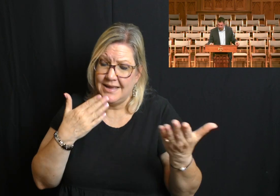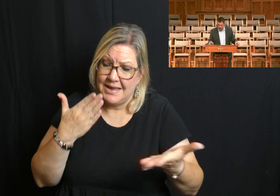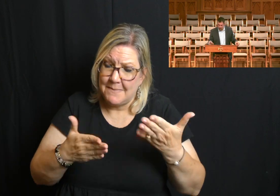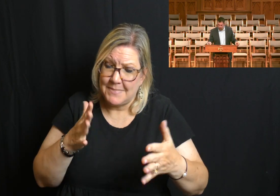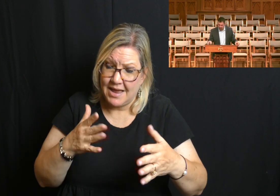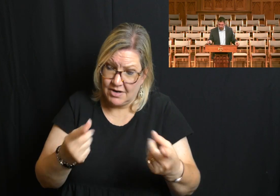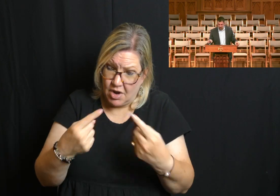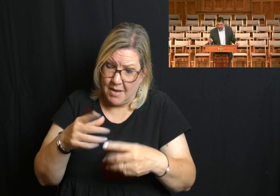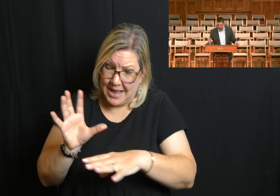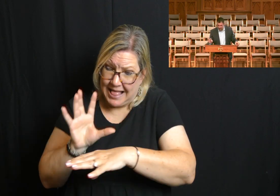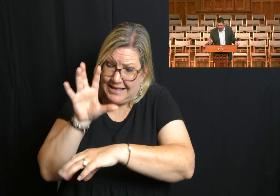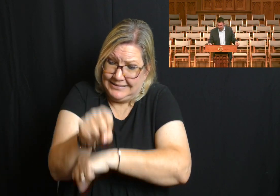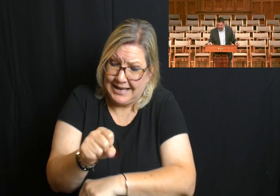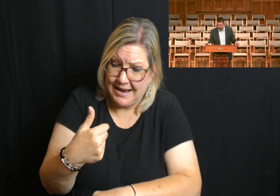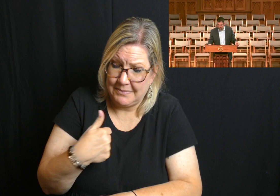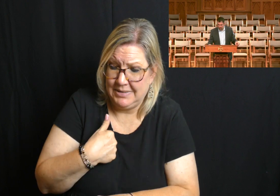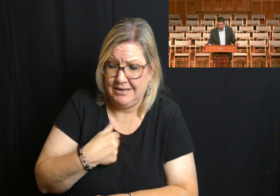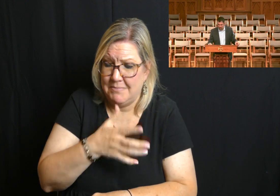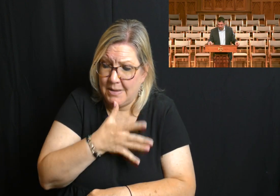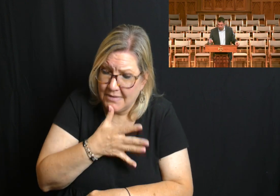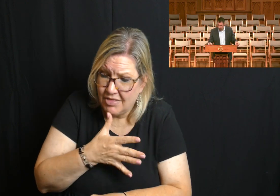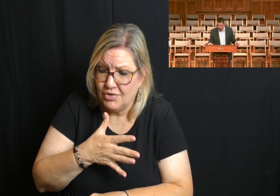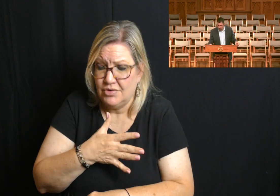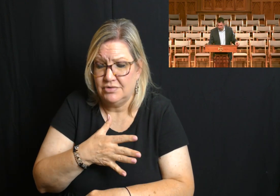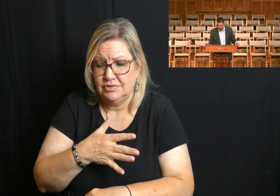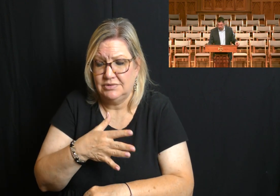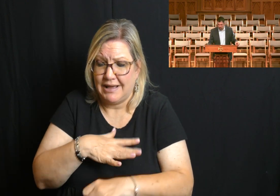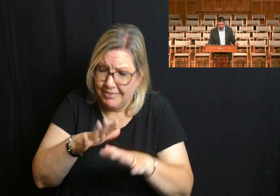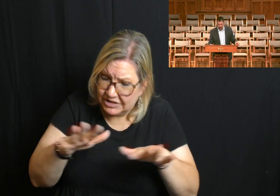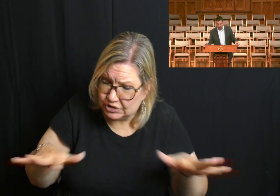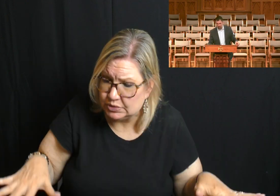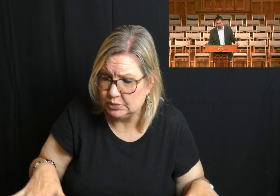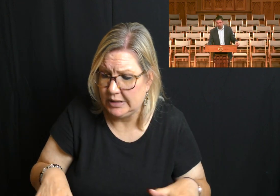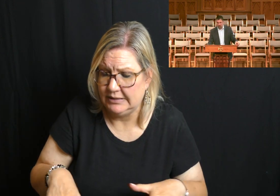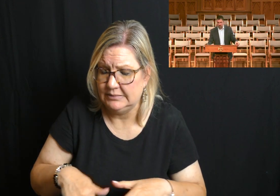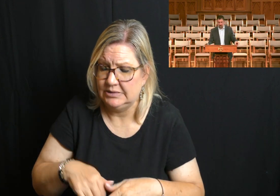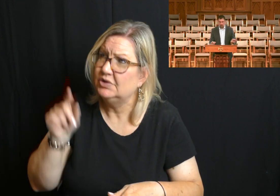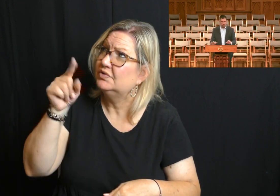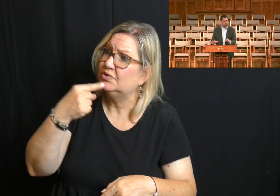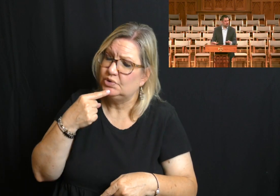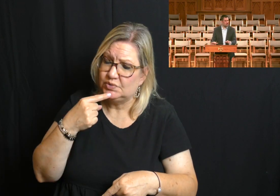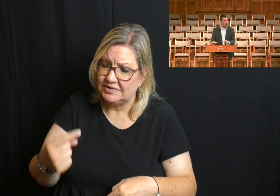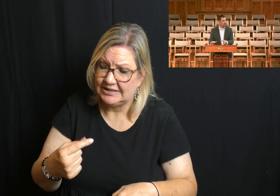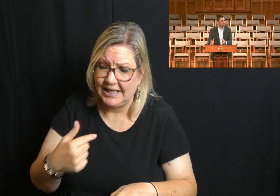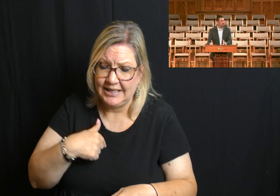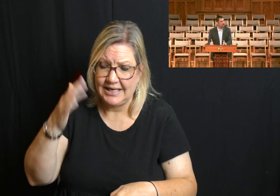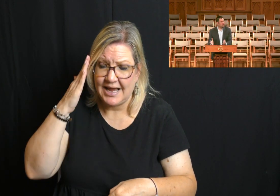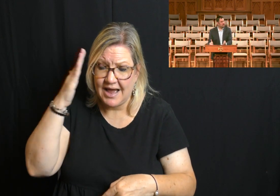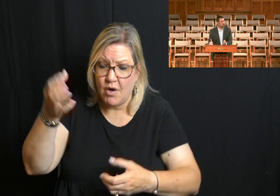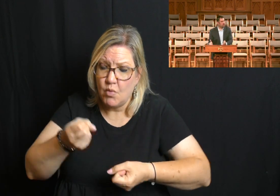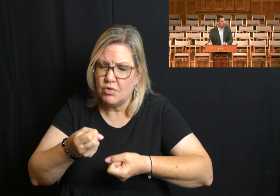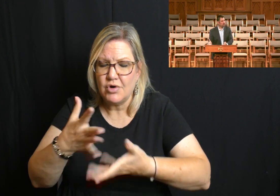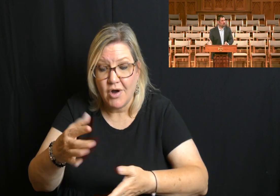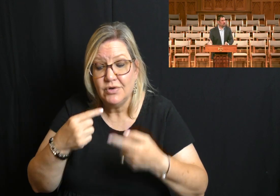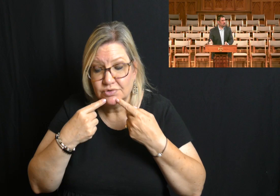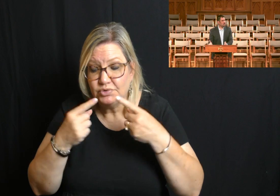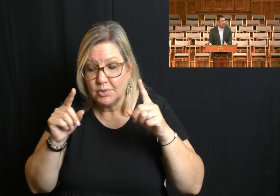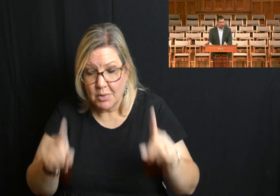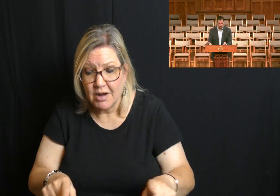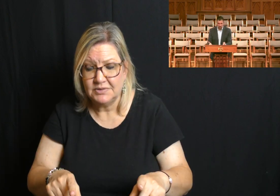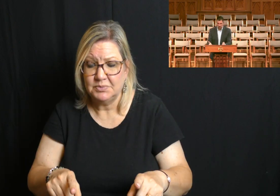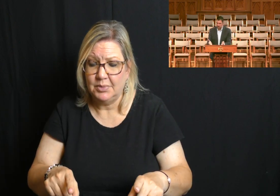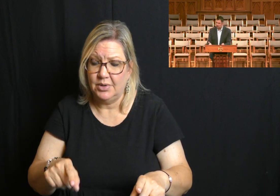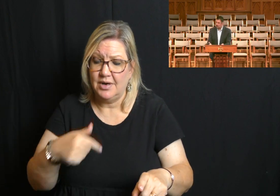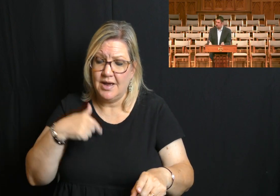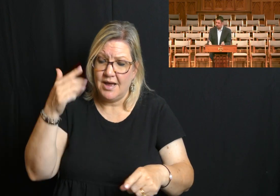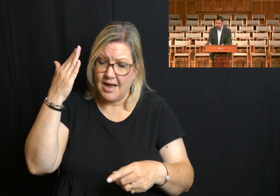I will make your offspring like the sand of the sea, too numerous to be counted. Do you see how we're affecting his faith? God has